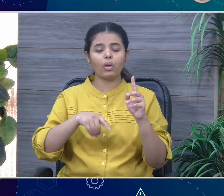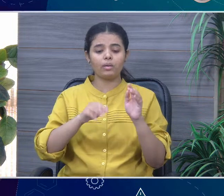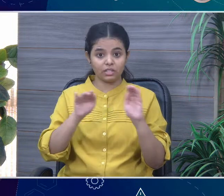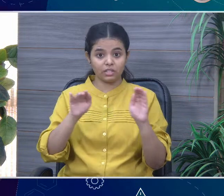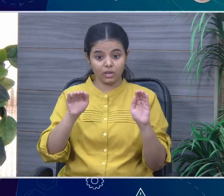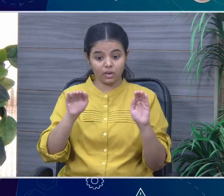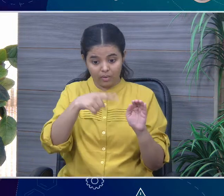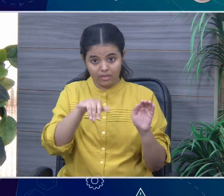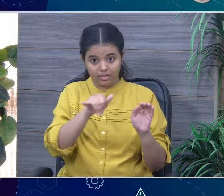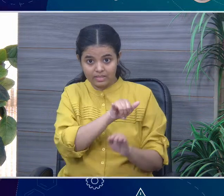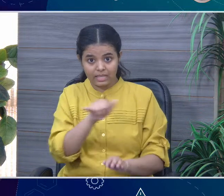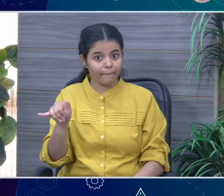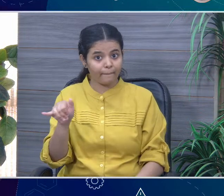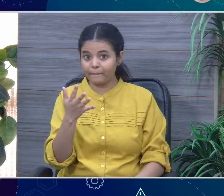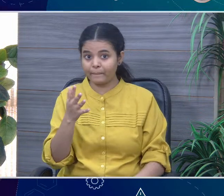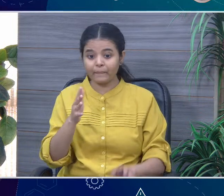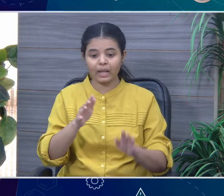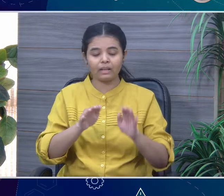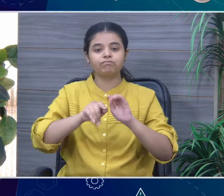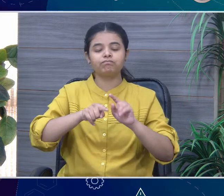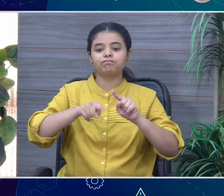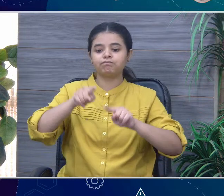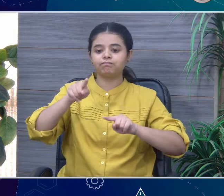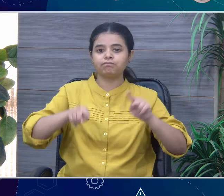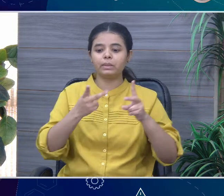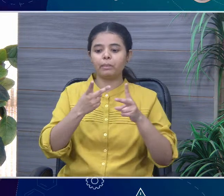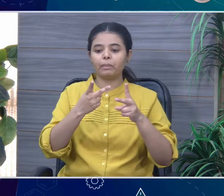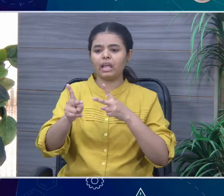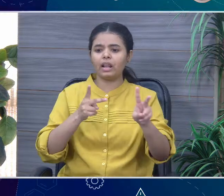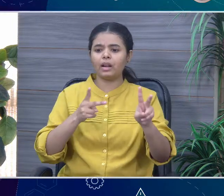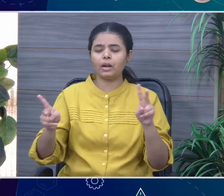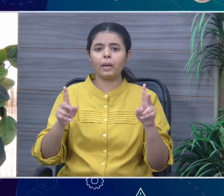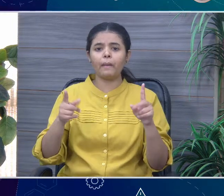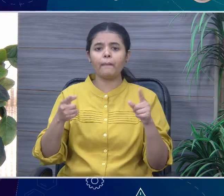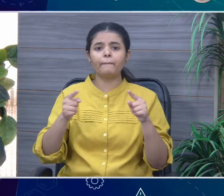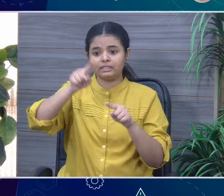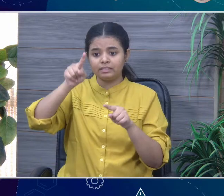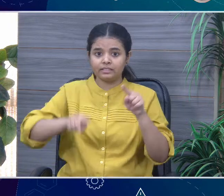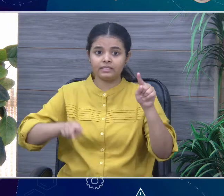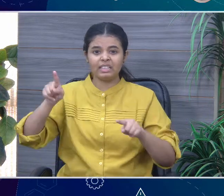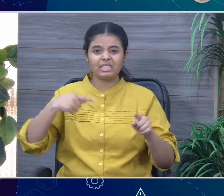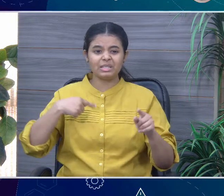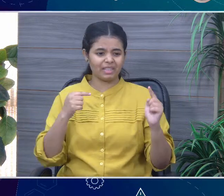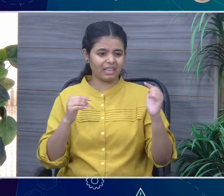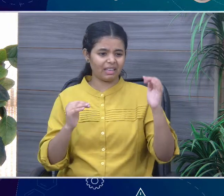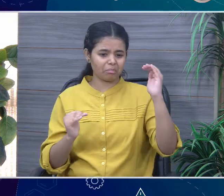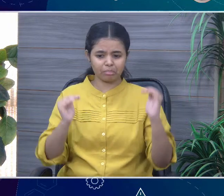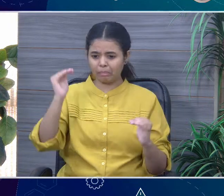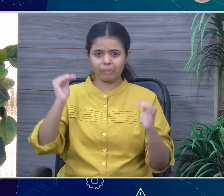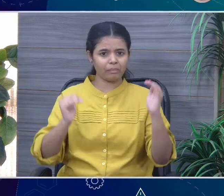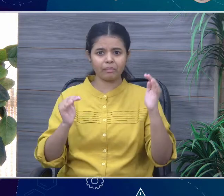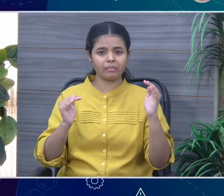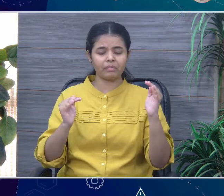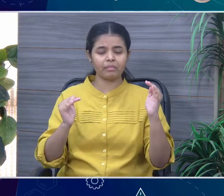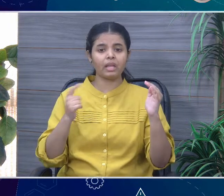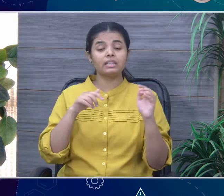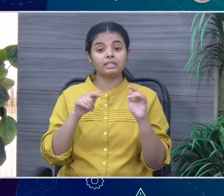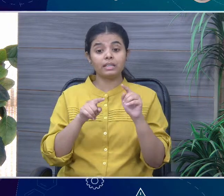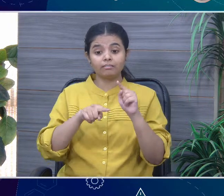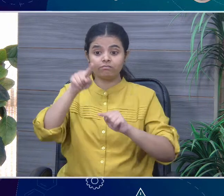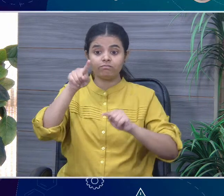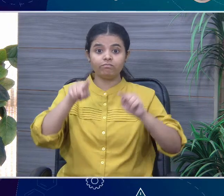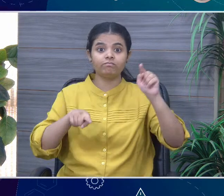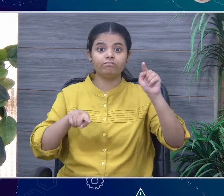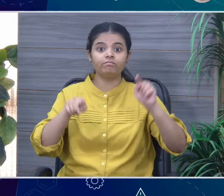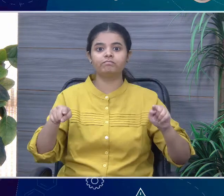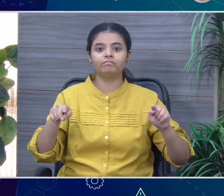other, yet they are unique. They are not deviations from the normal. Now, I am specifically talking for